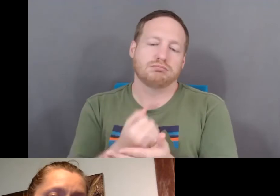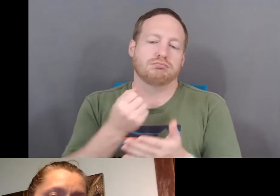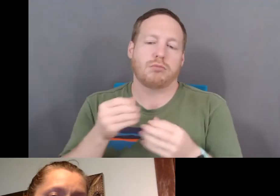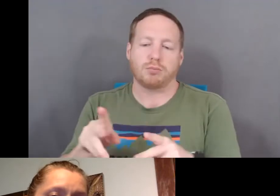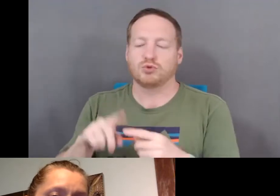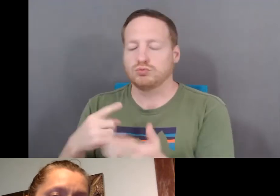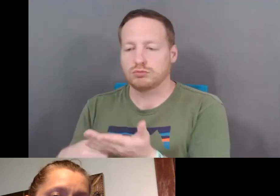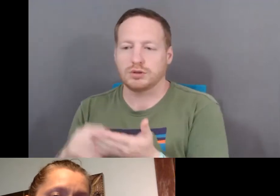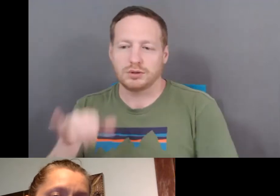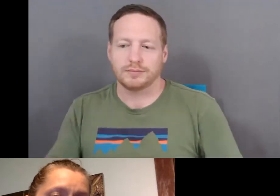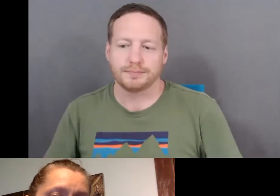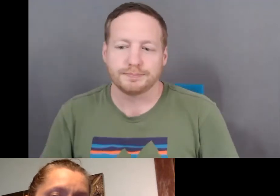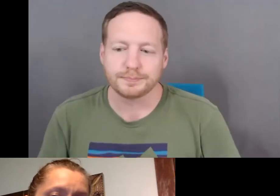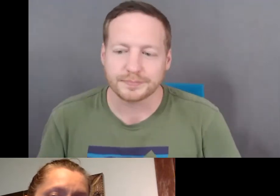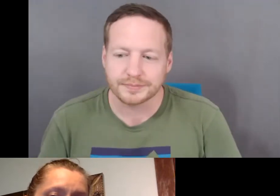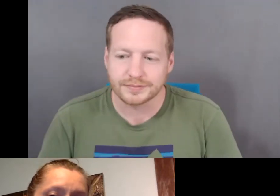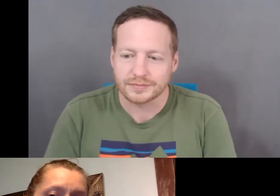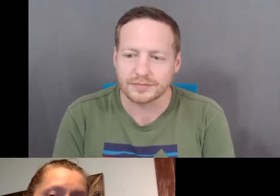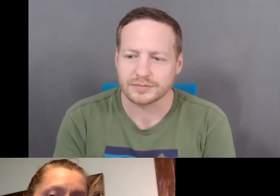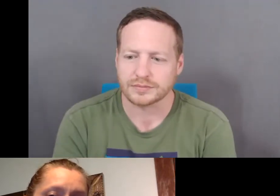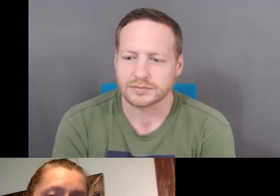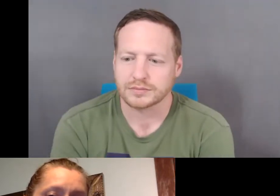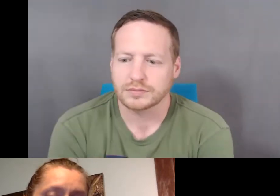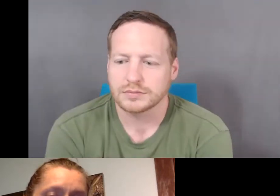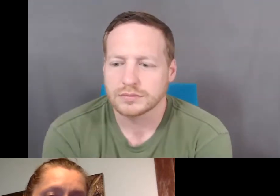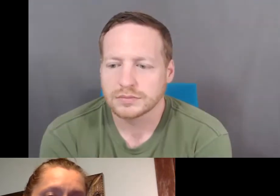that as an opportunity to discuss that.